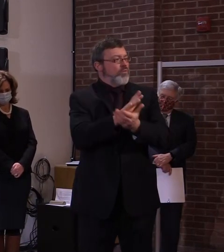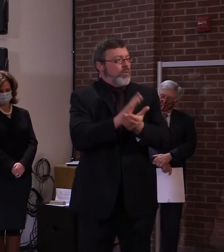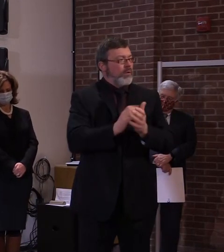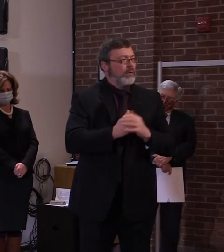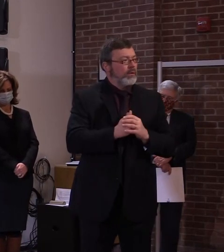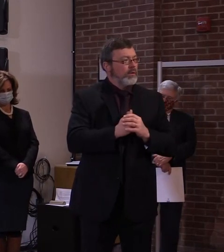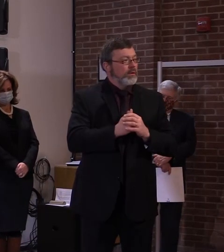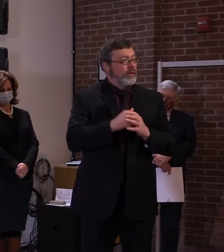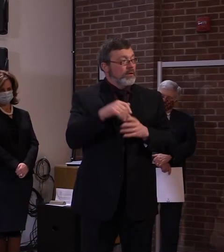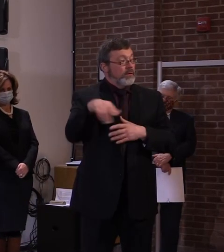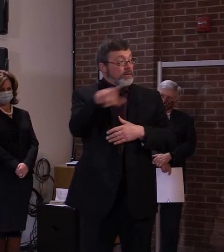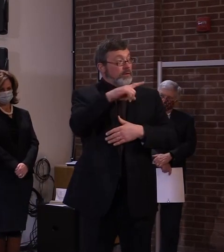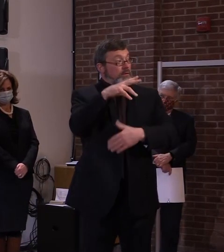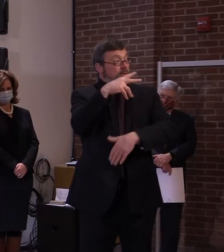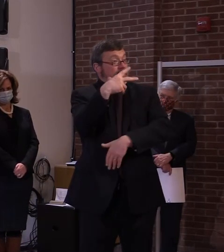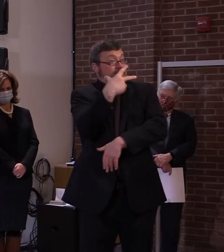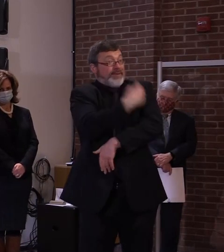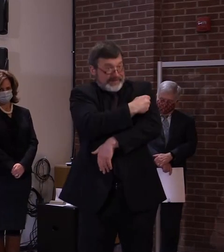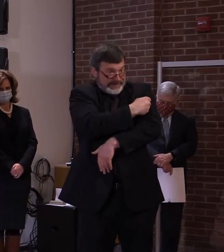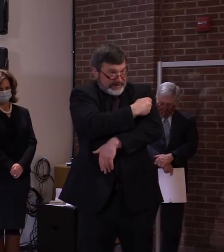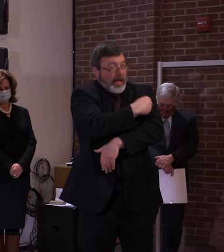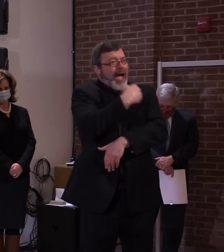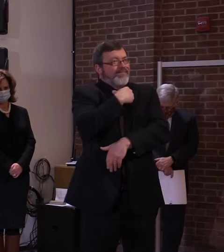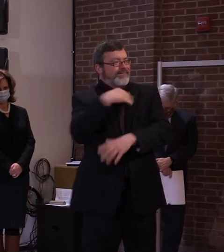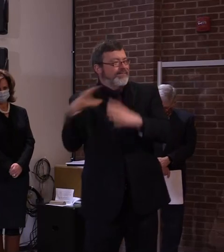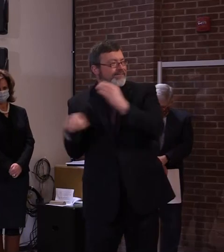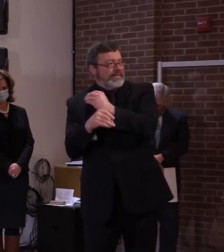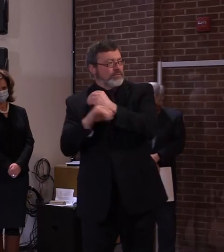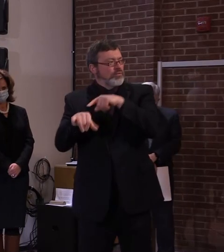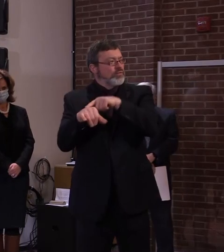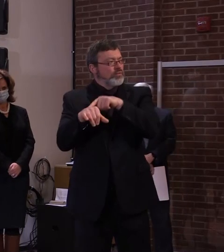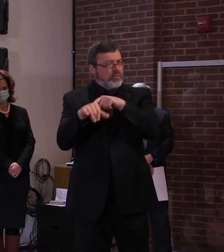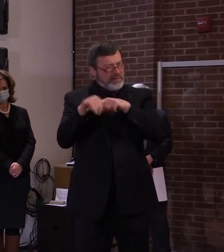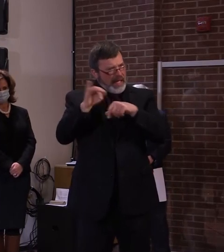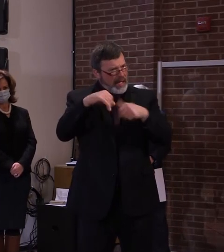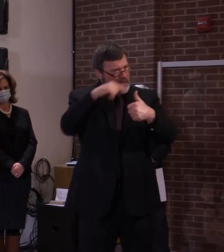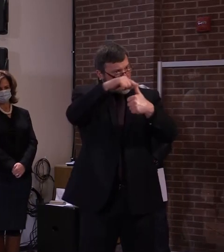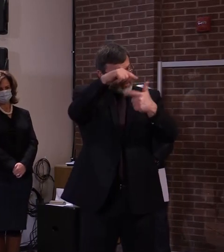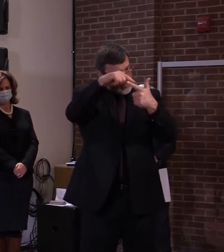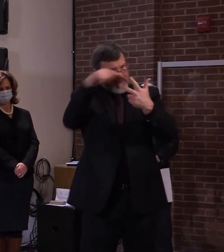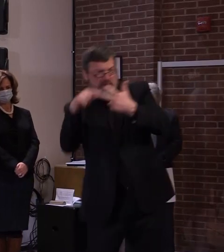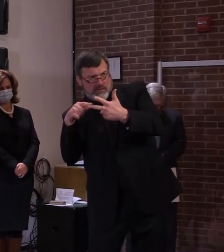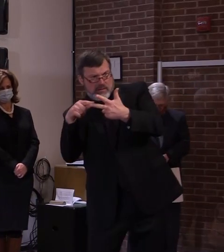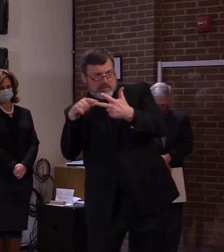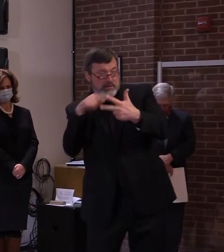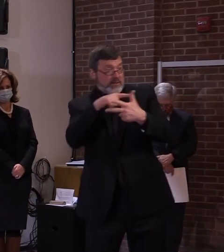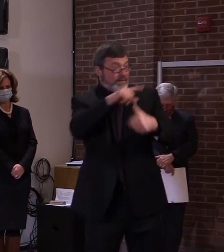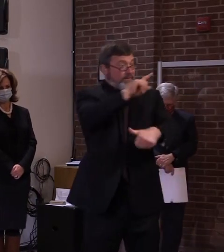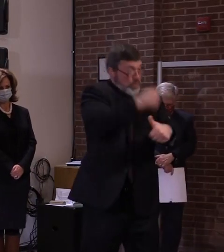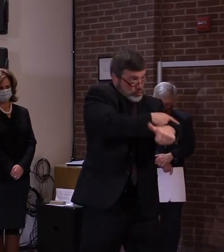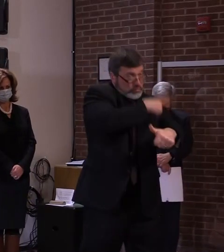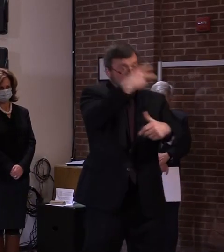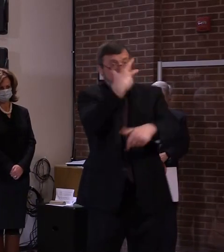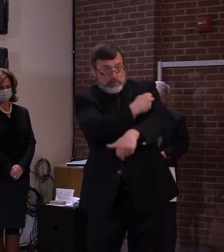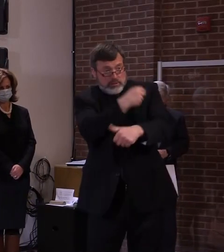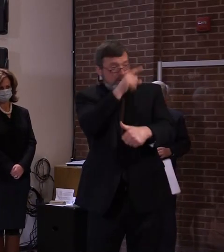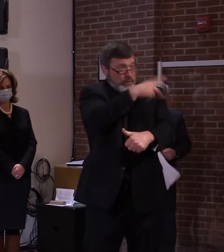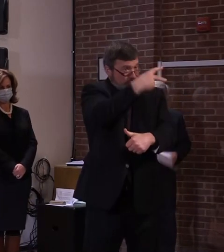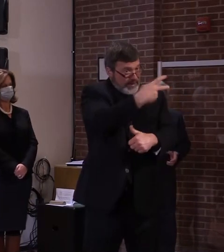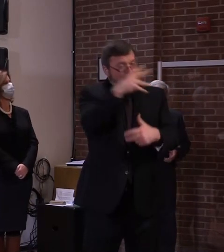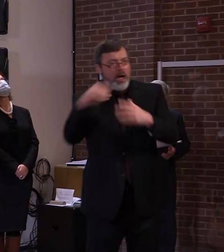Vaccination, including boosters, remains our most important mitigation strategy. We continue to make excellent progress in 5 to 11